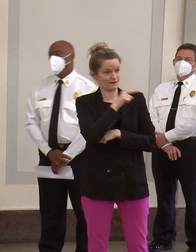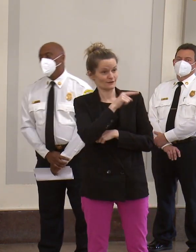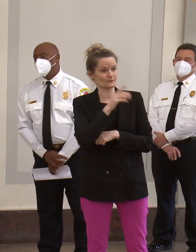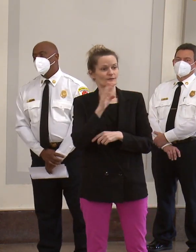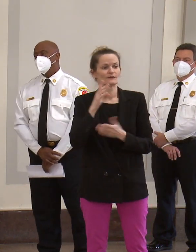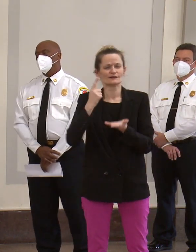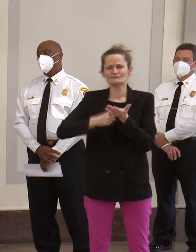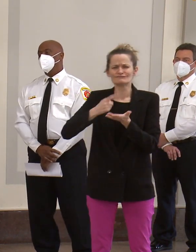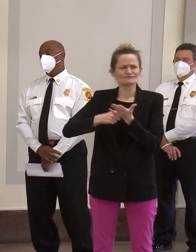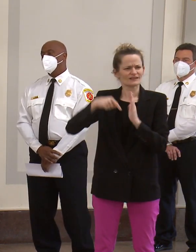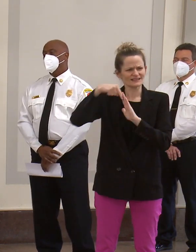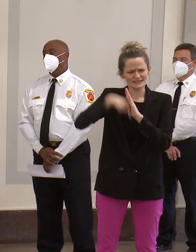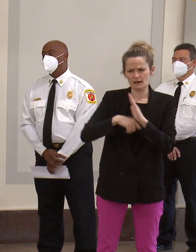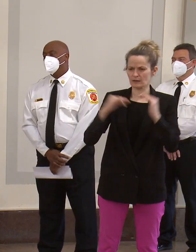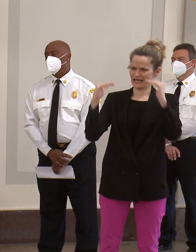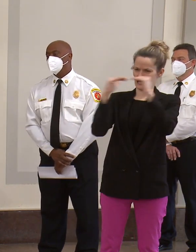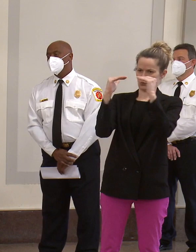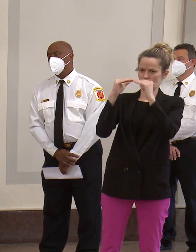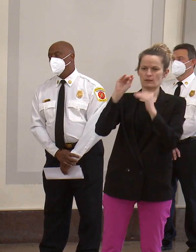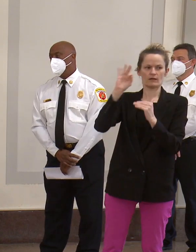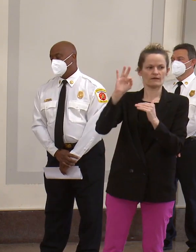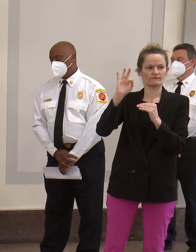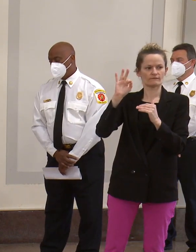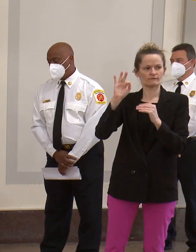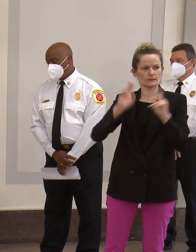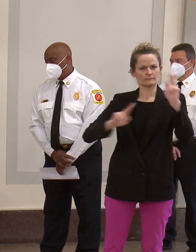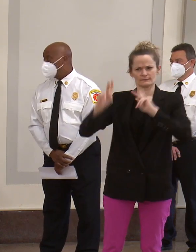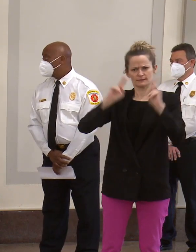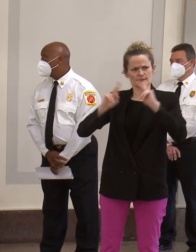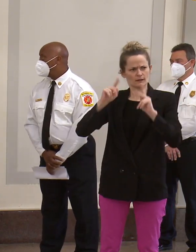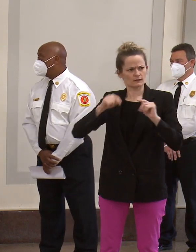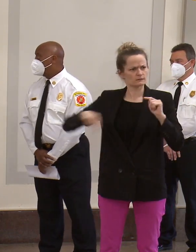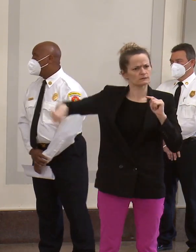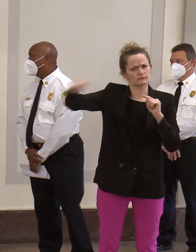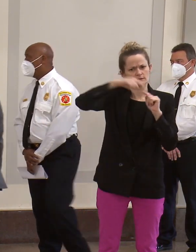protected from this deadly virus like everyone else.